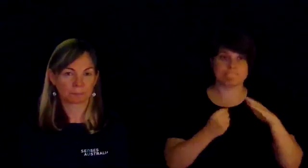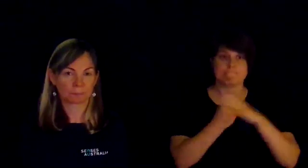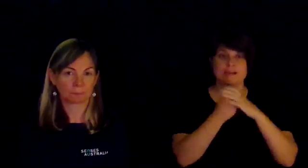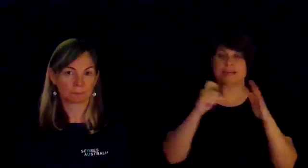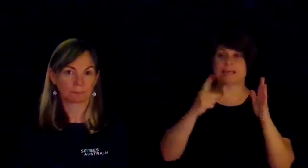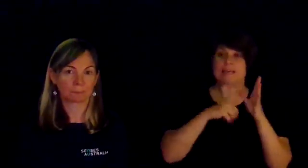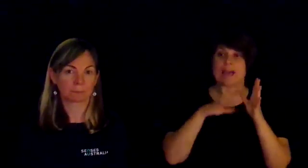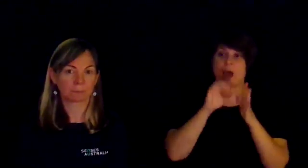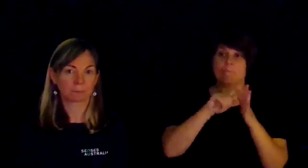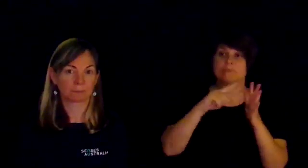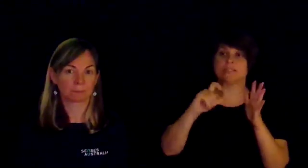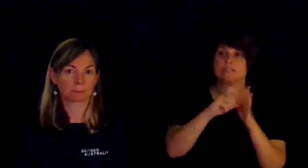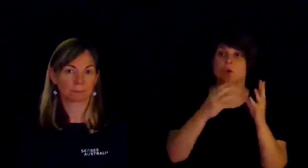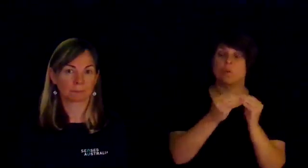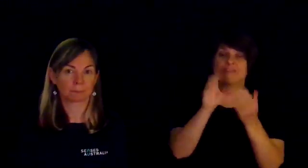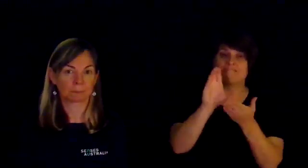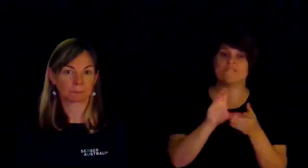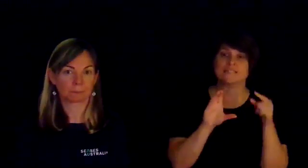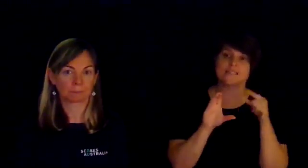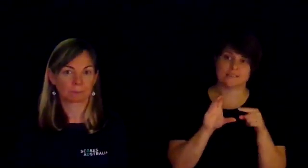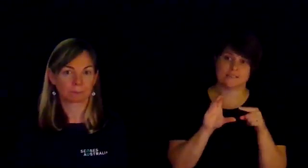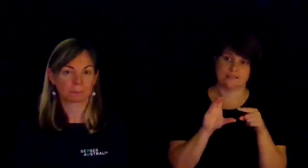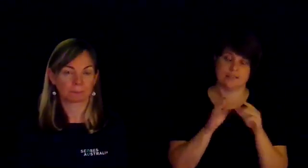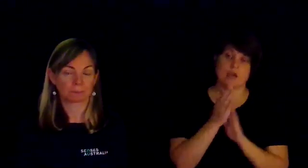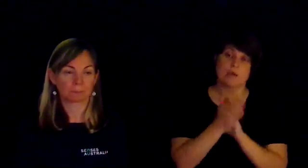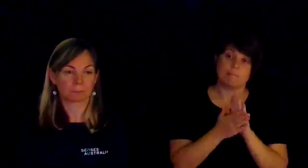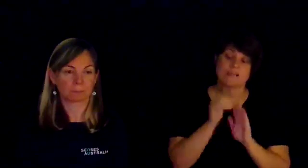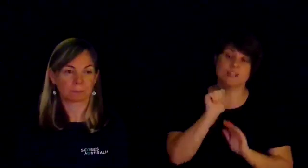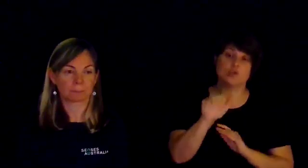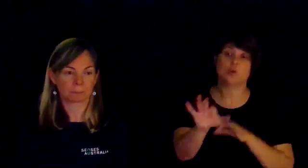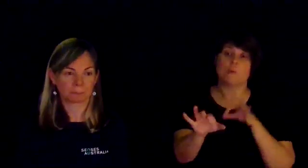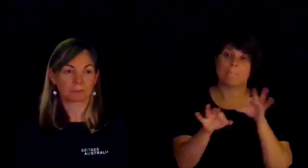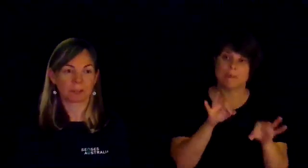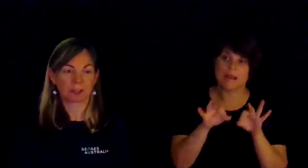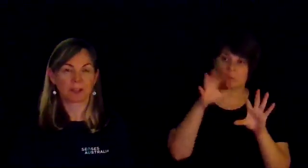be done on a needs basis.